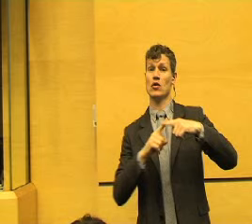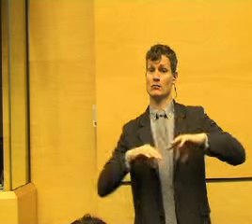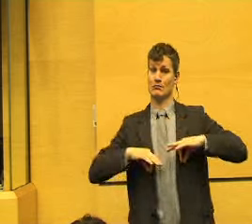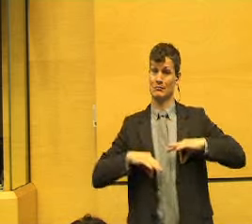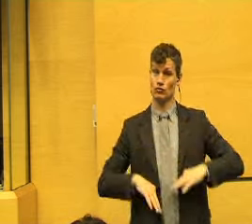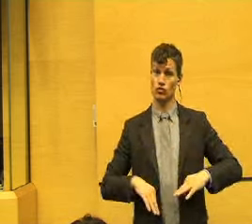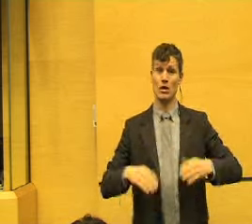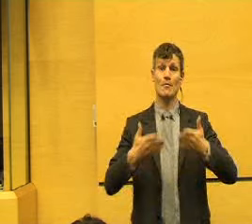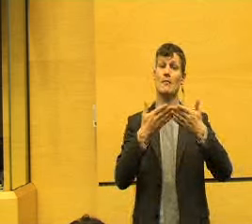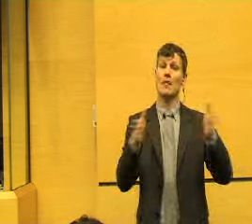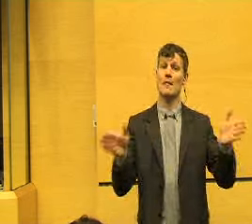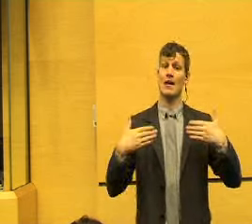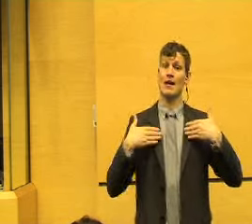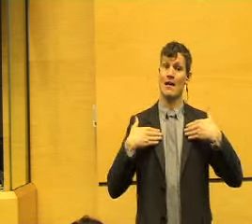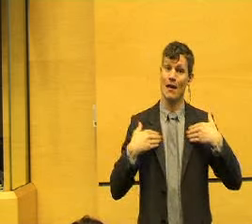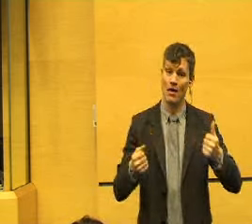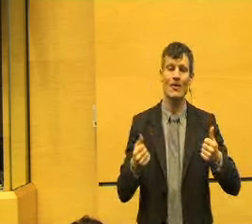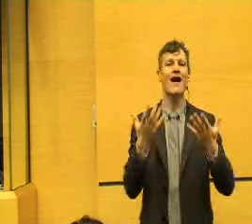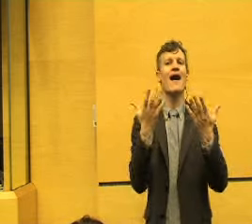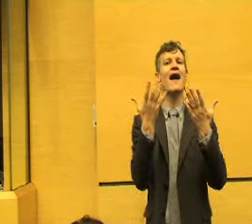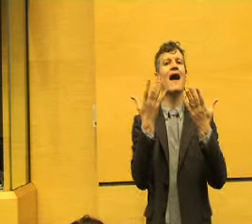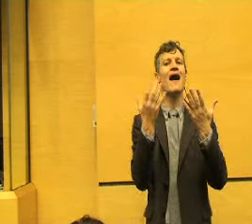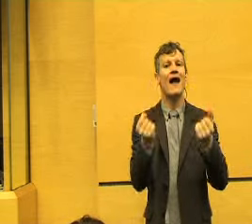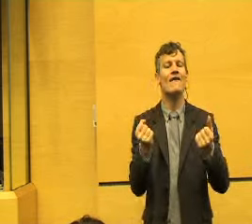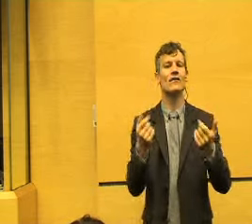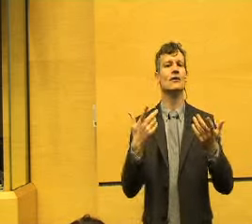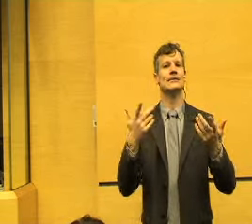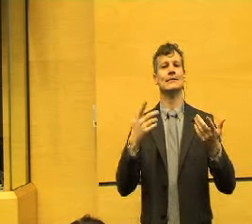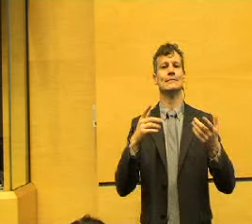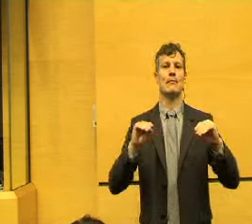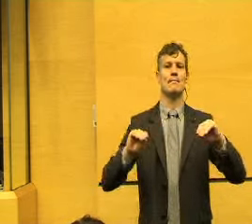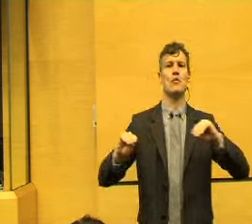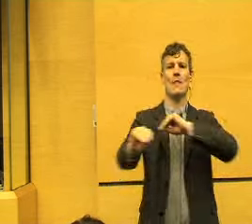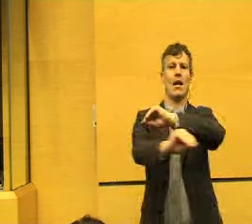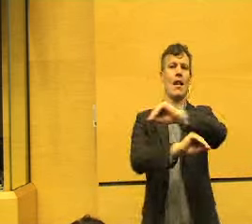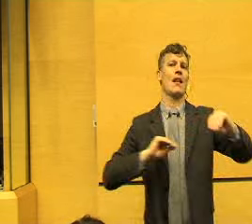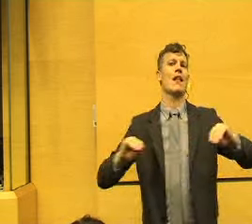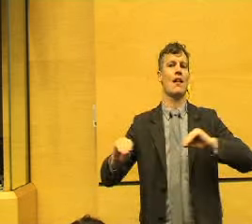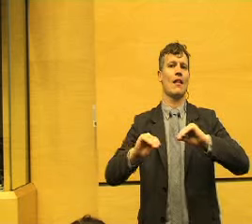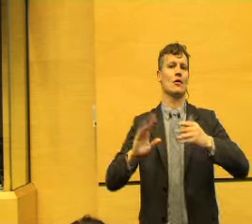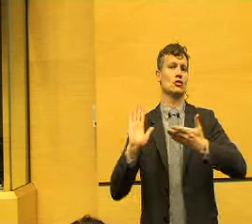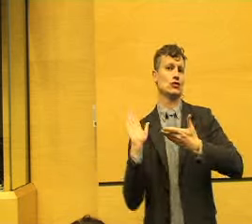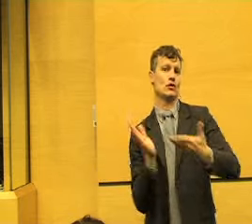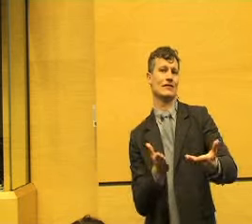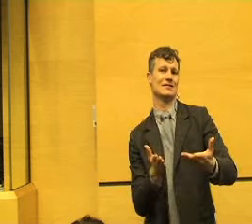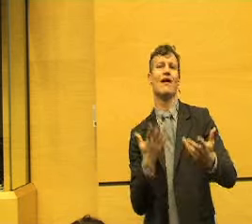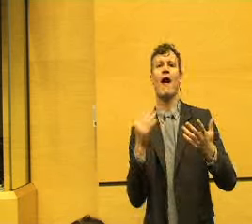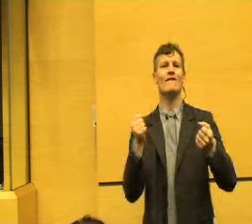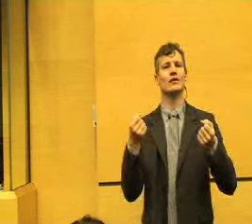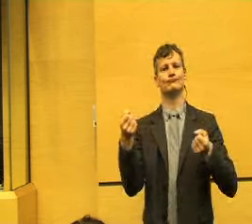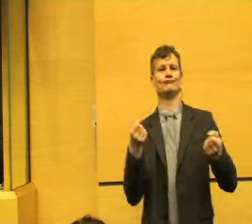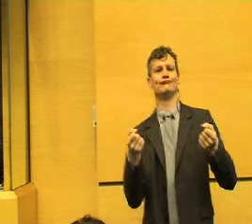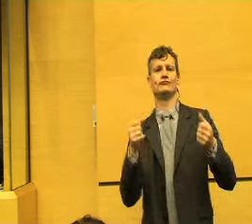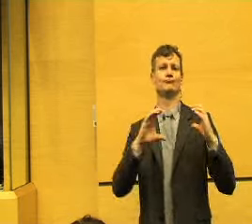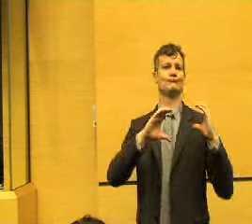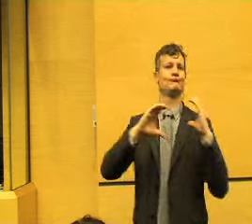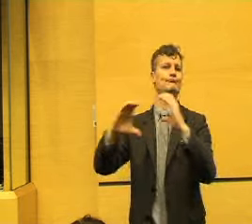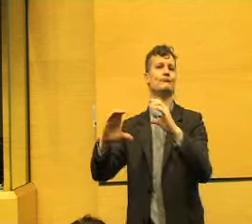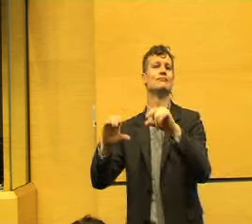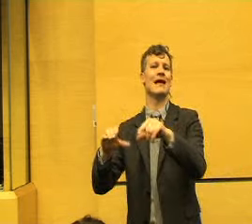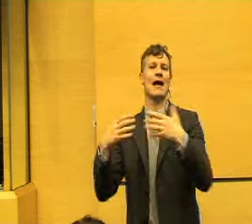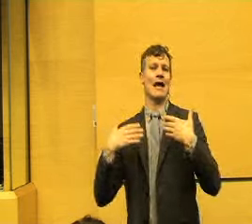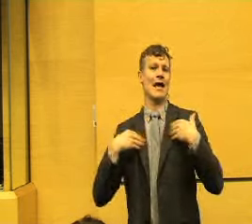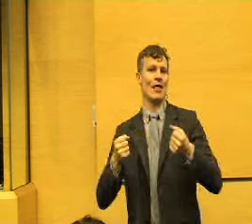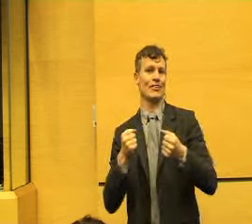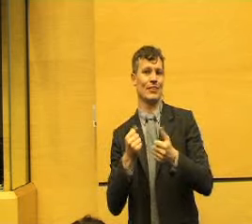also provided mobile services such as health treatment, the production and repair